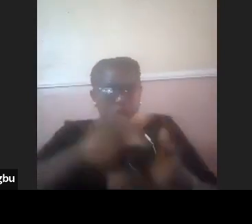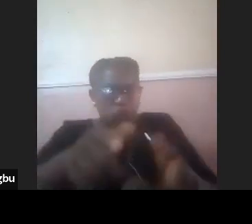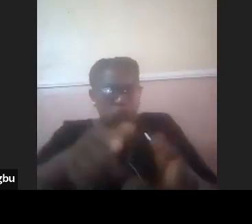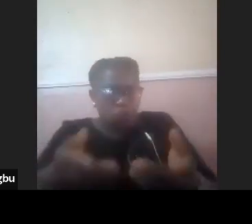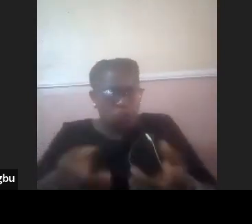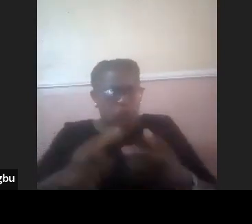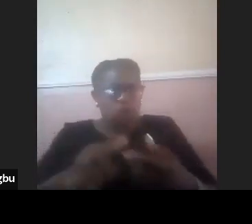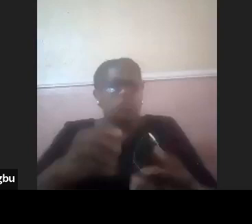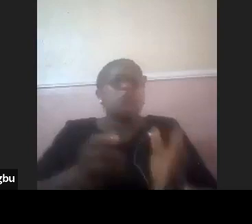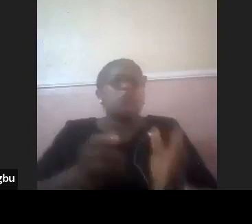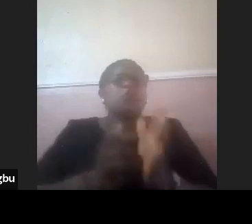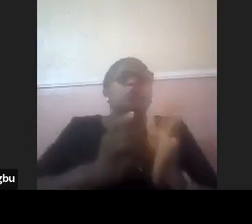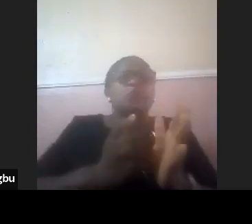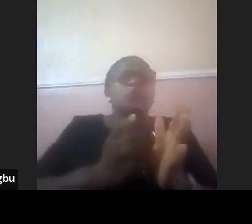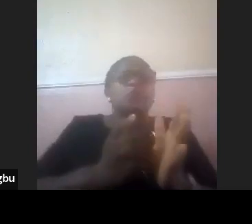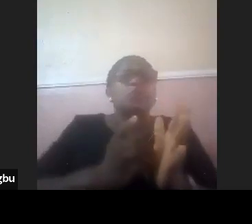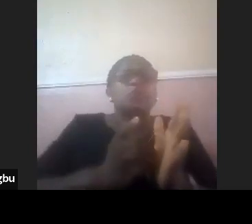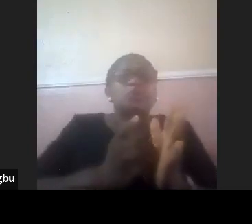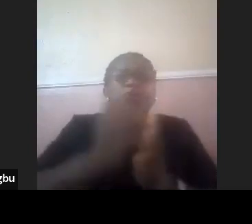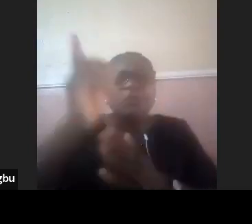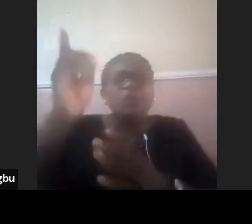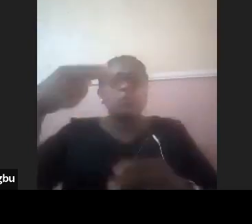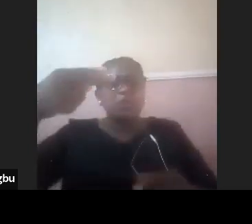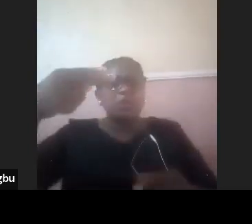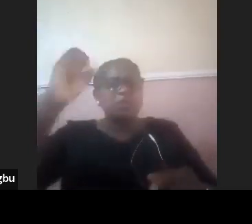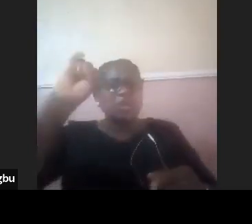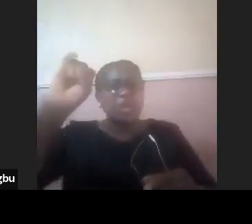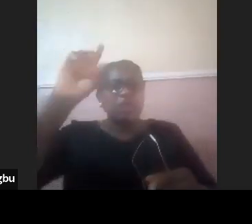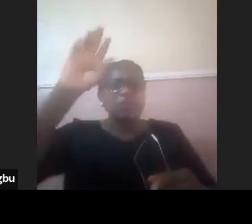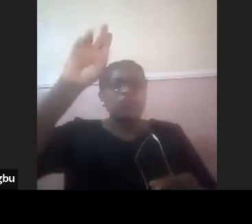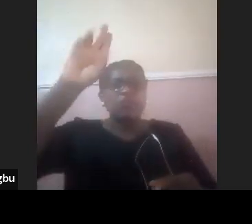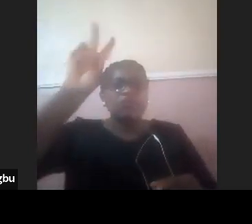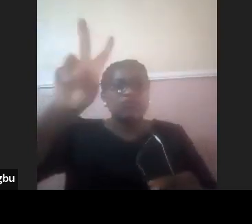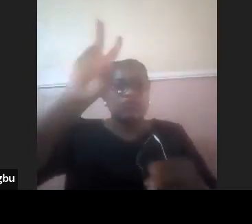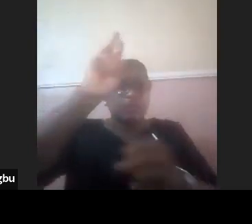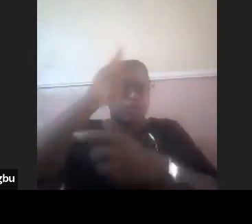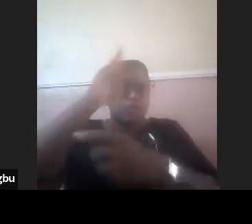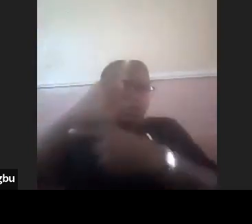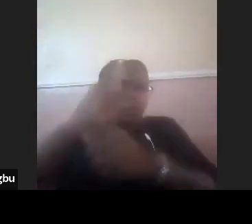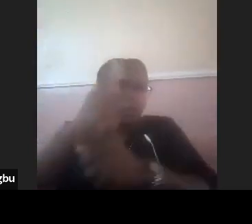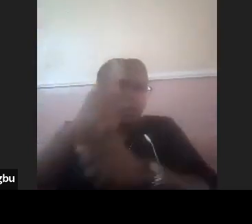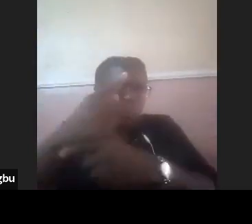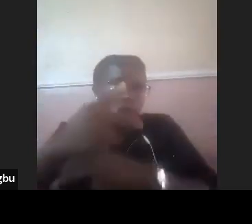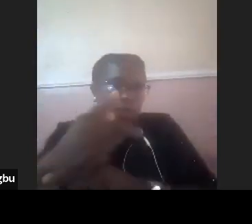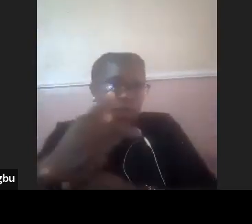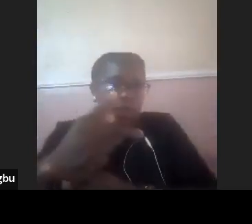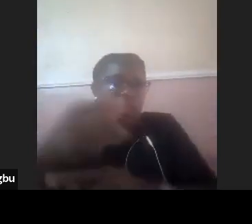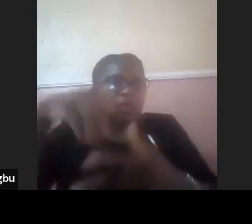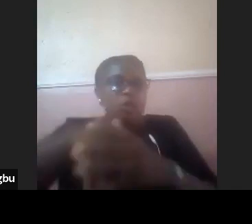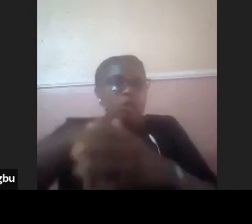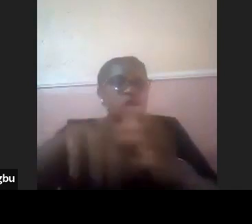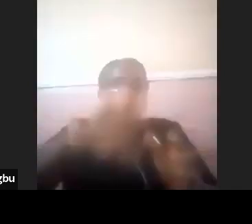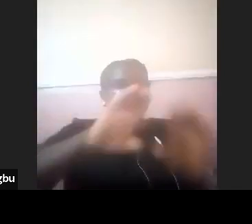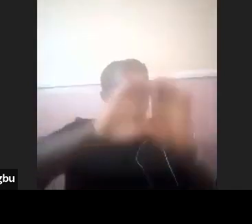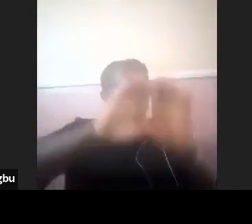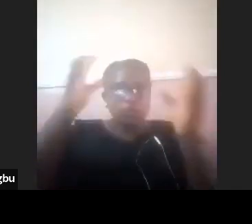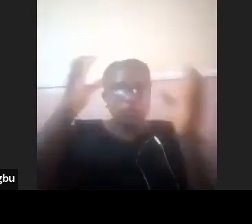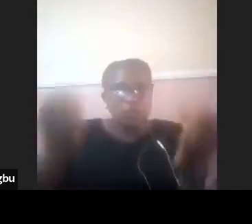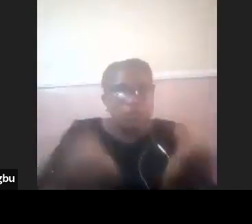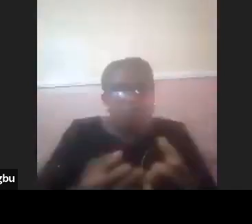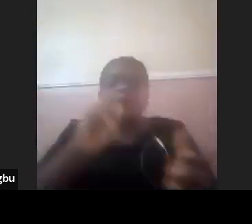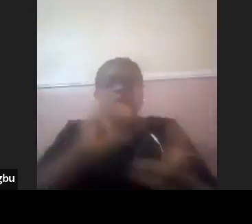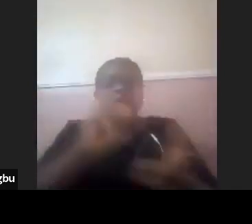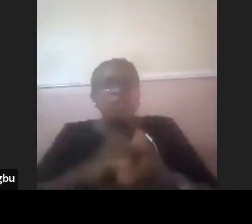So how do you go about, what do you expect to see? It means in your community, you expect 90% of people